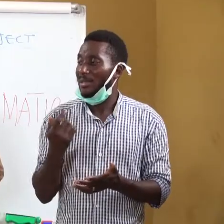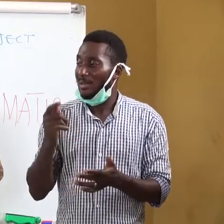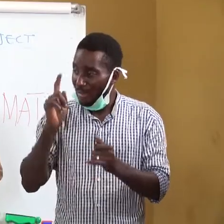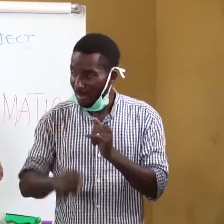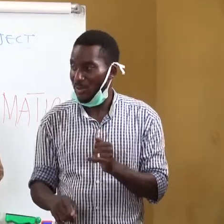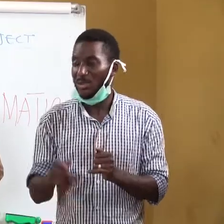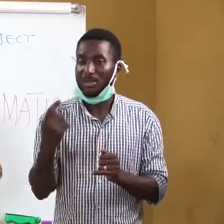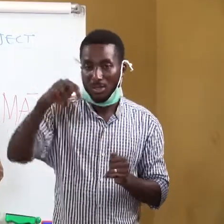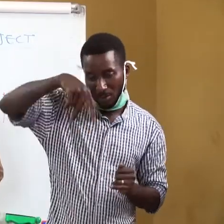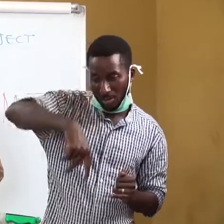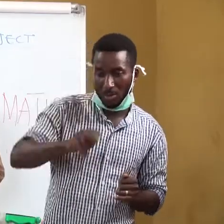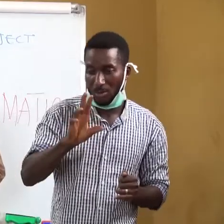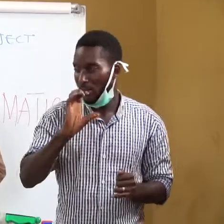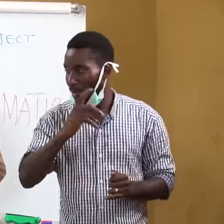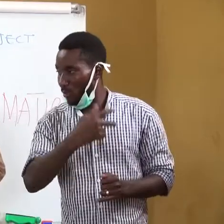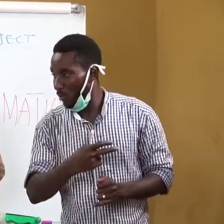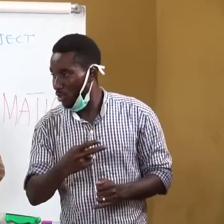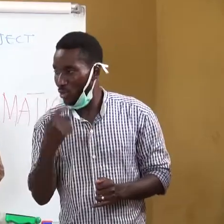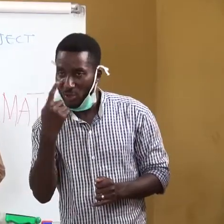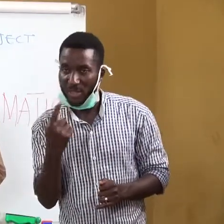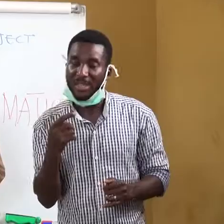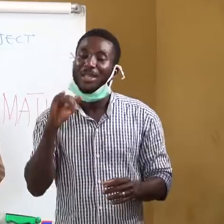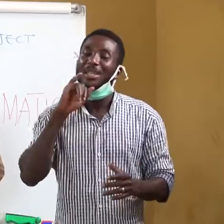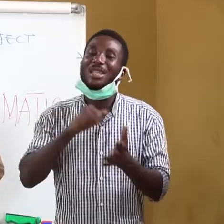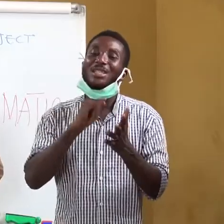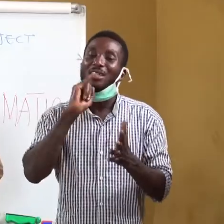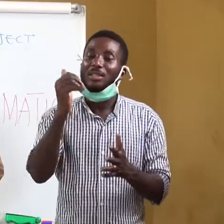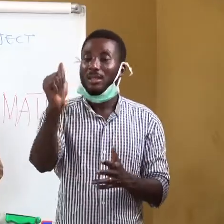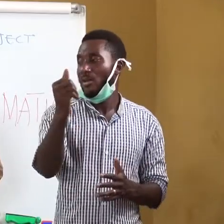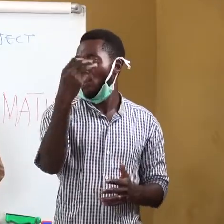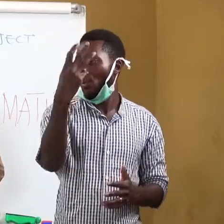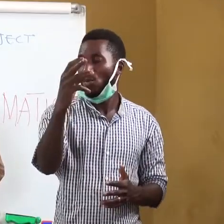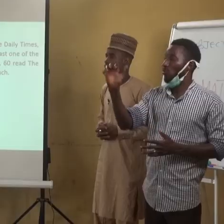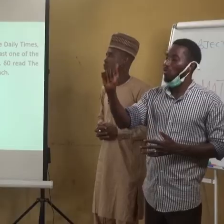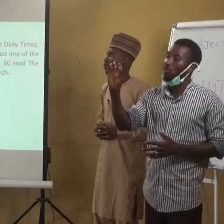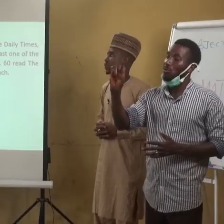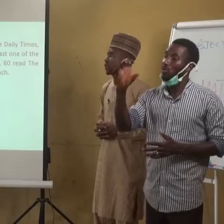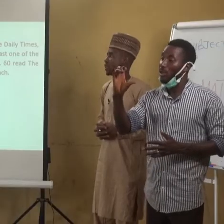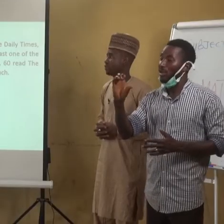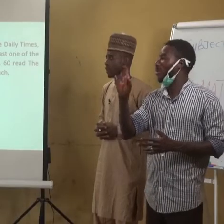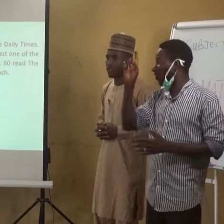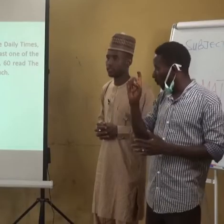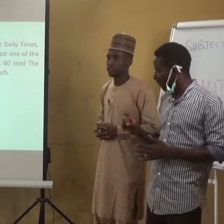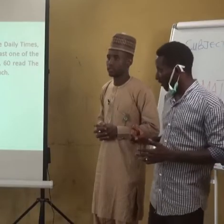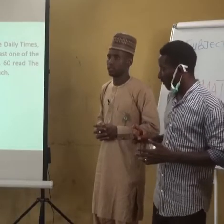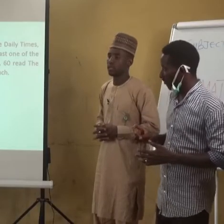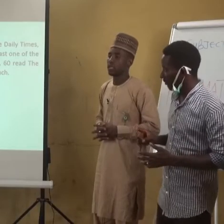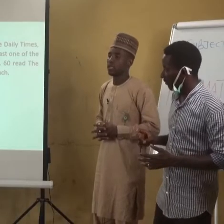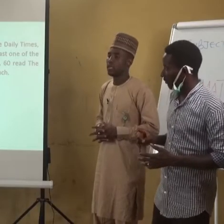117 read Punch, and each read at least one of the 3